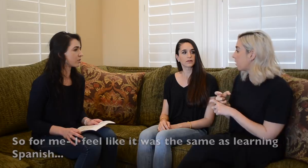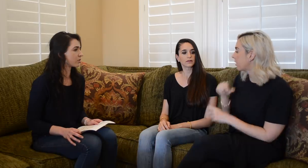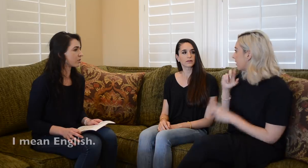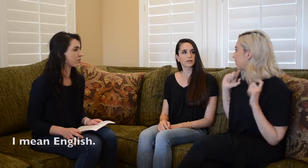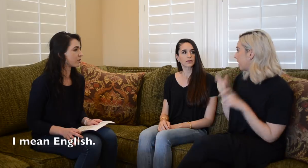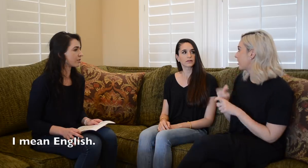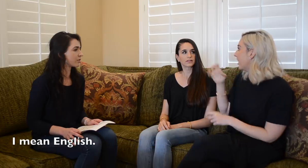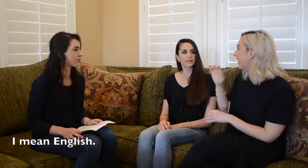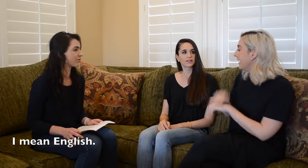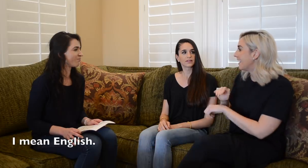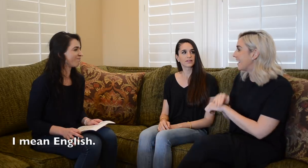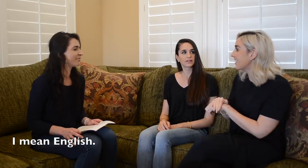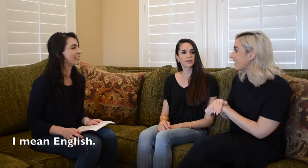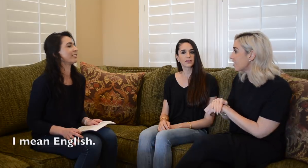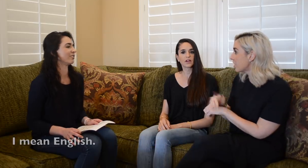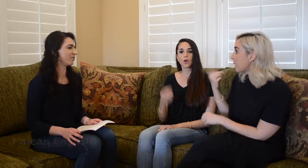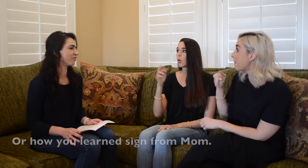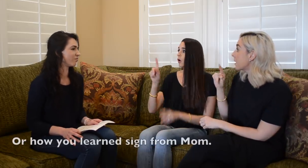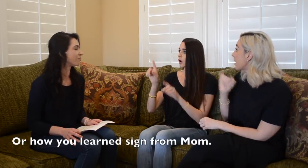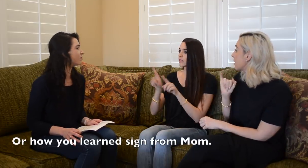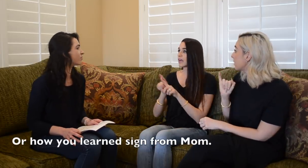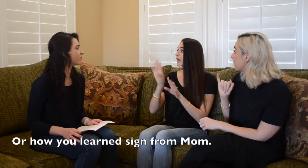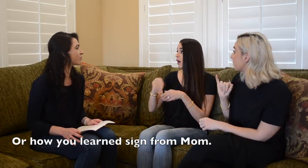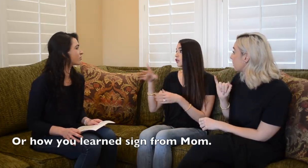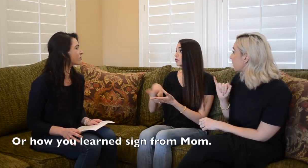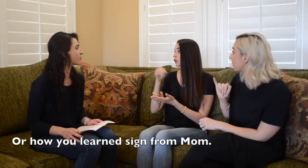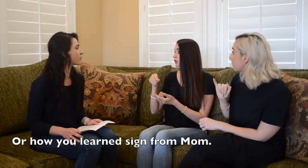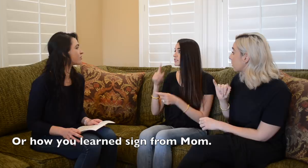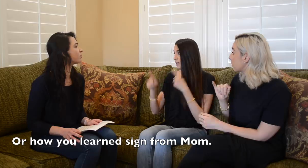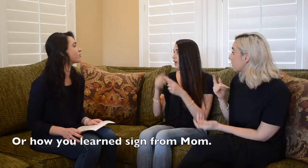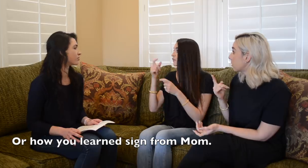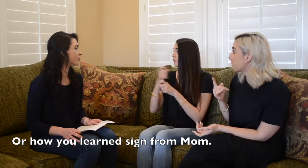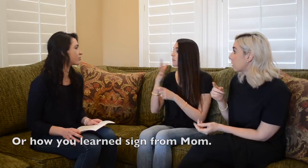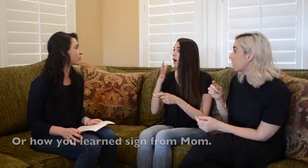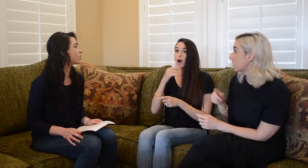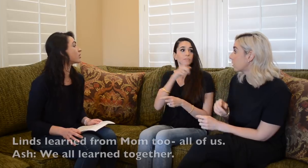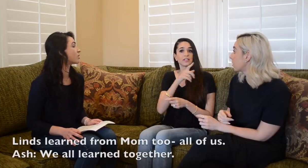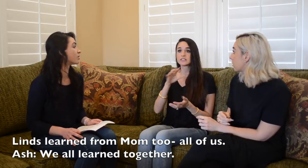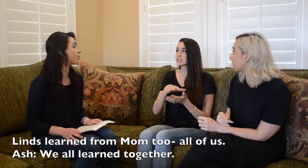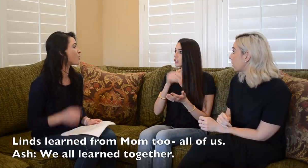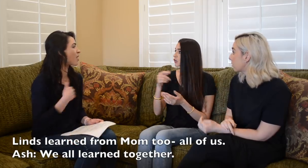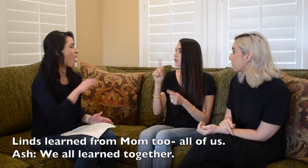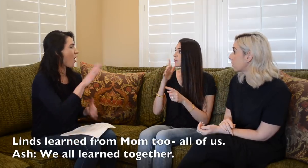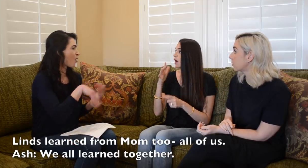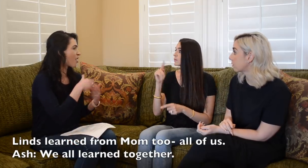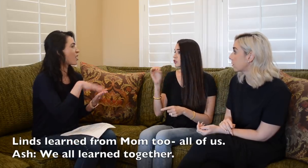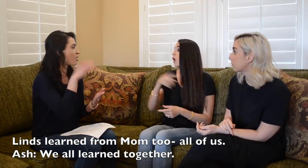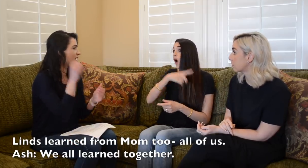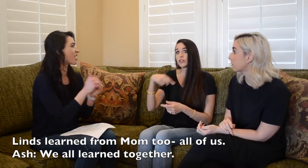not Spanish, English. Or like how you learned sign from mom, Lynn's learned from mom too, all of